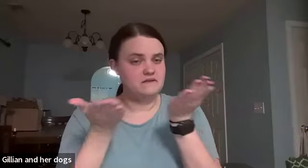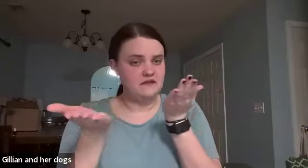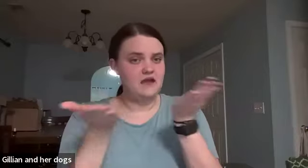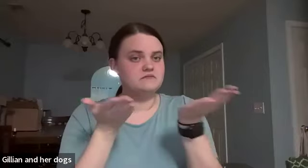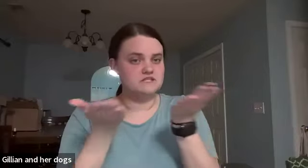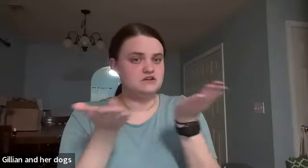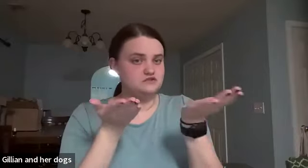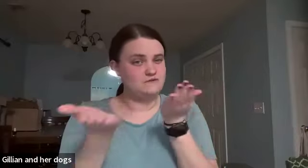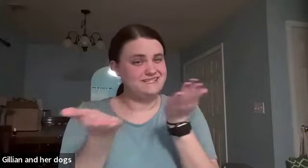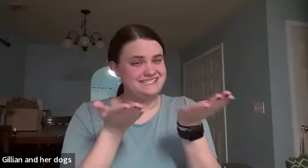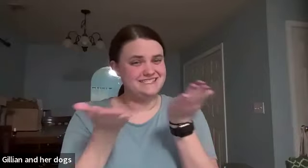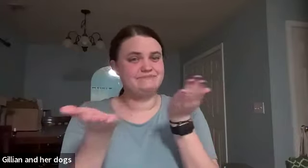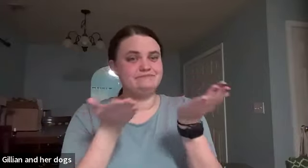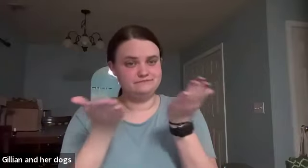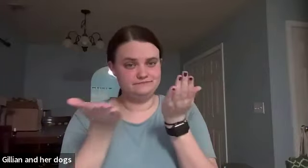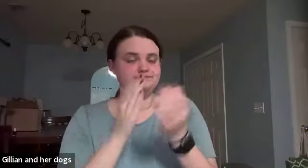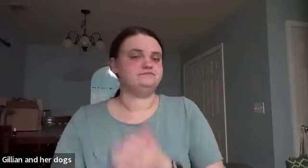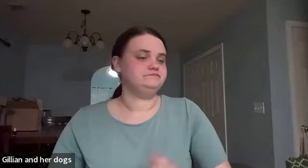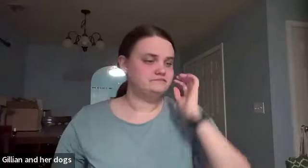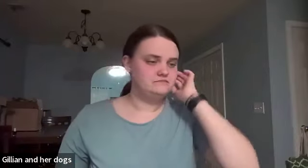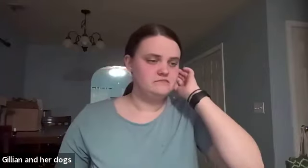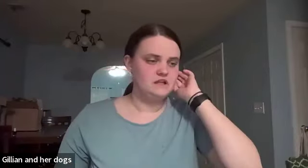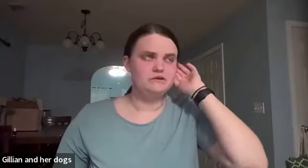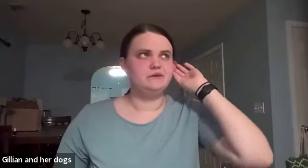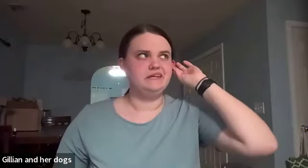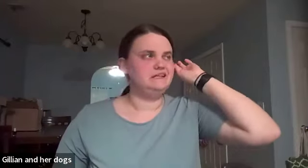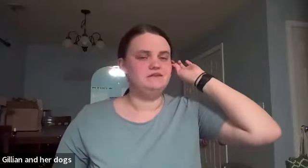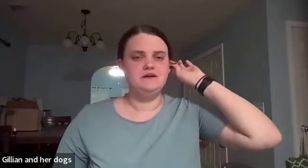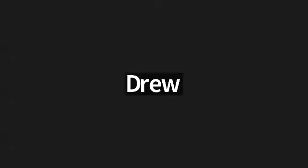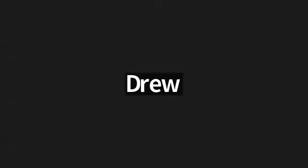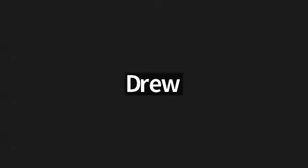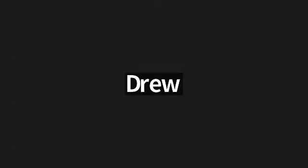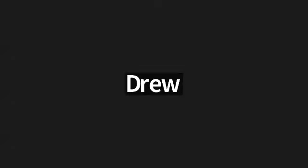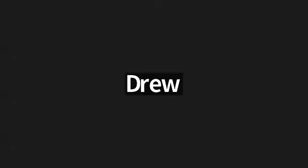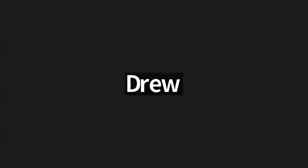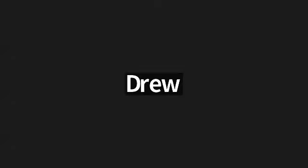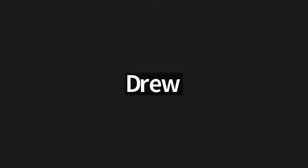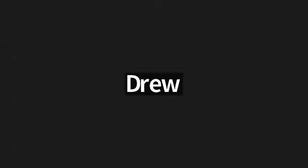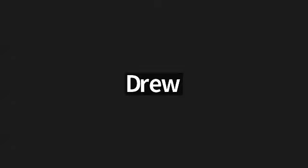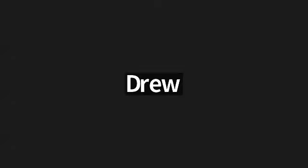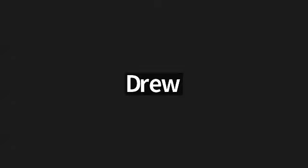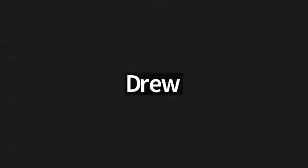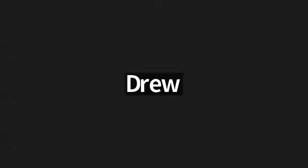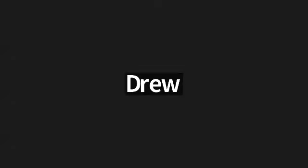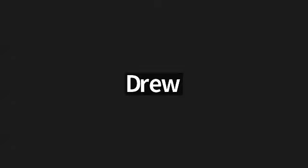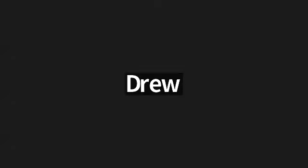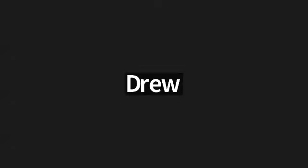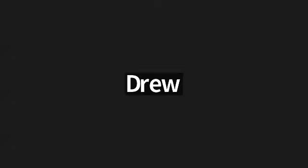anything like that, this is also services. Well, it could be Would any. that be like the same sign for like a host or a hostess, or would that be